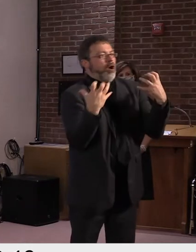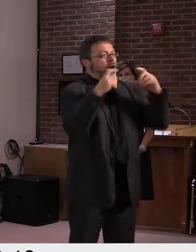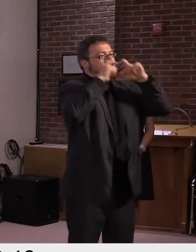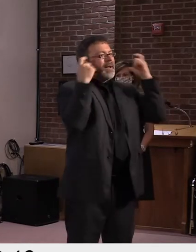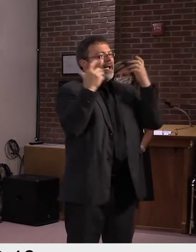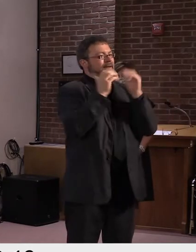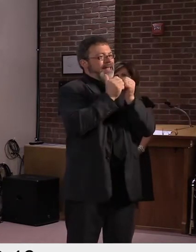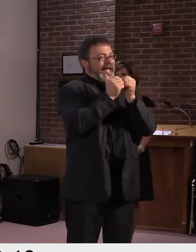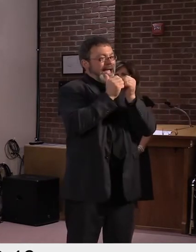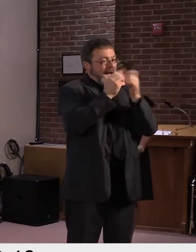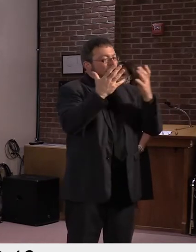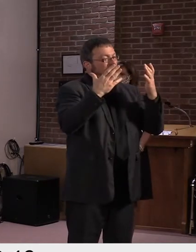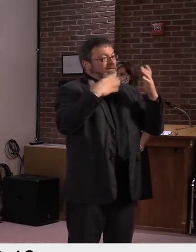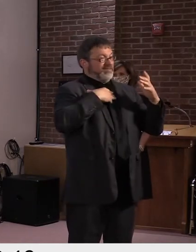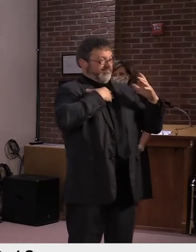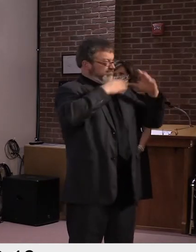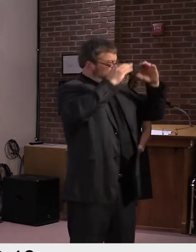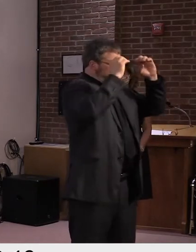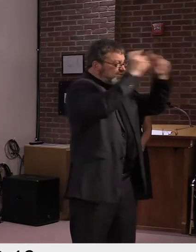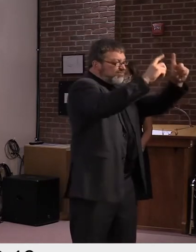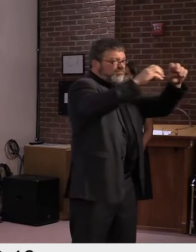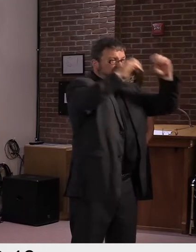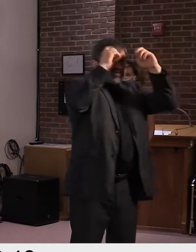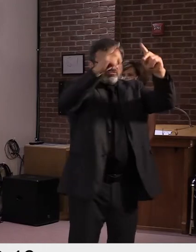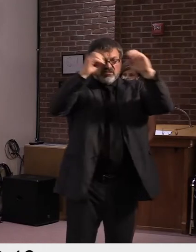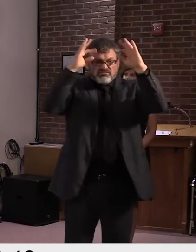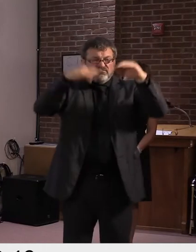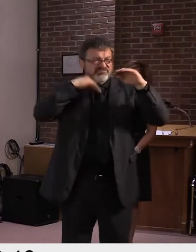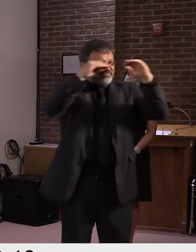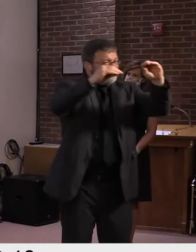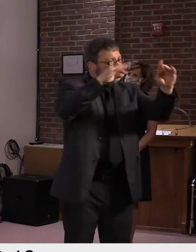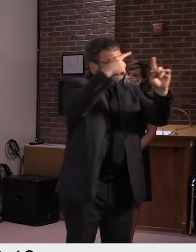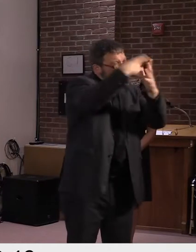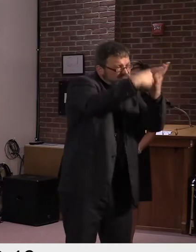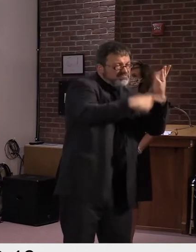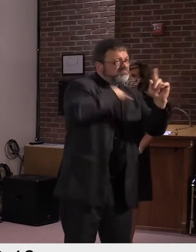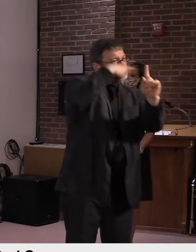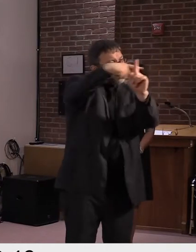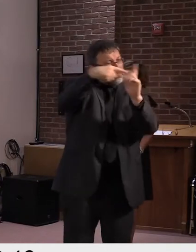But regardless of what we do, we'll